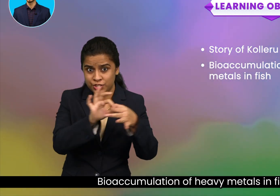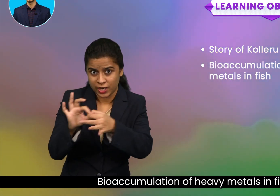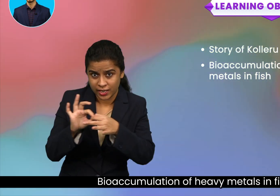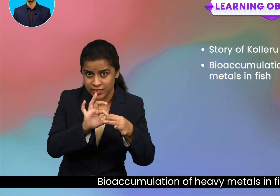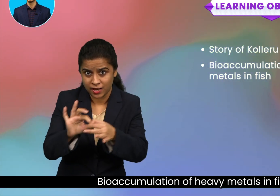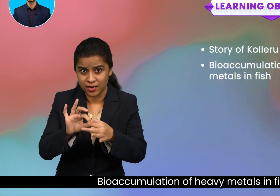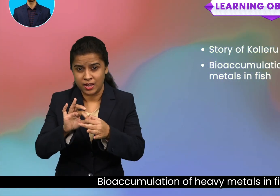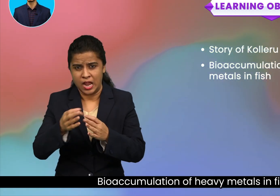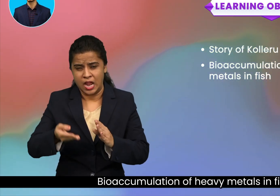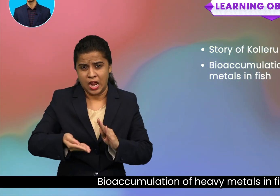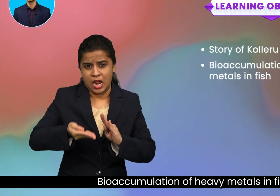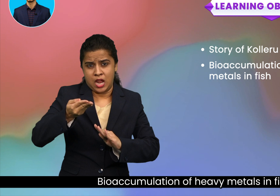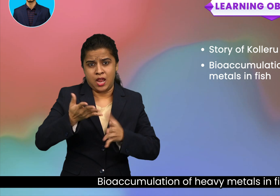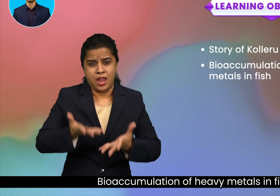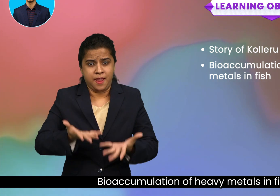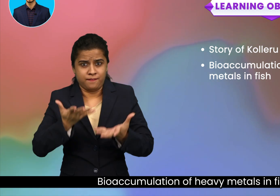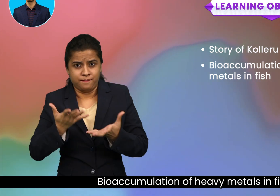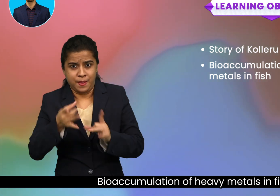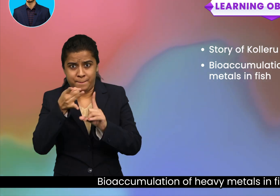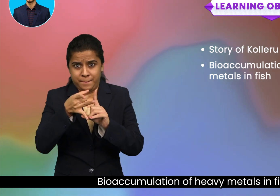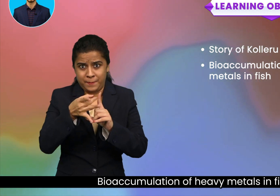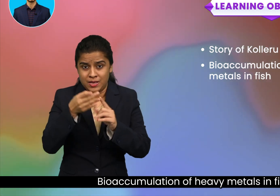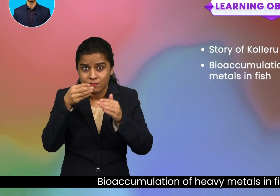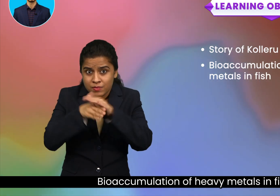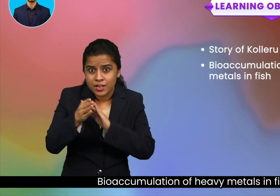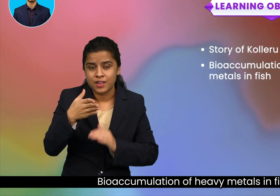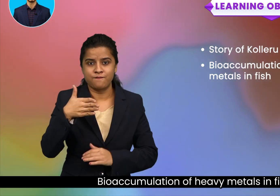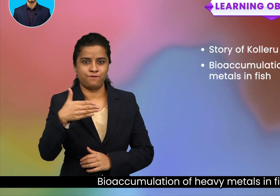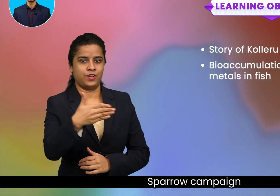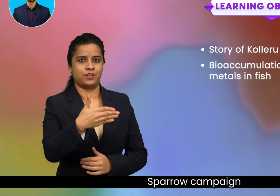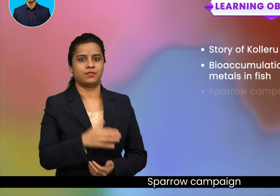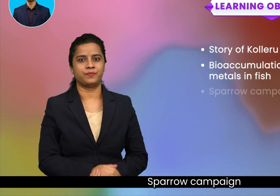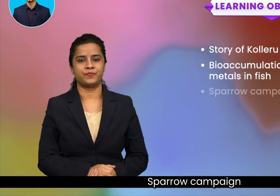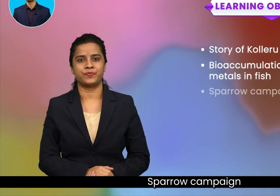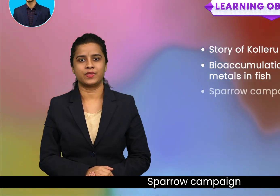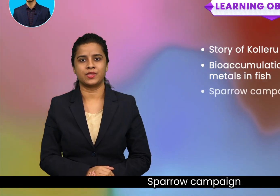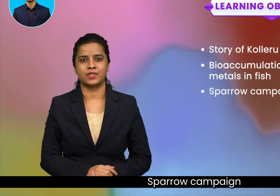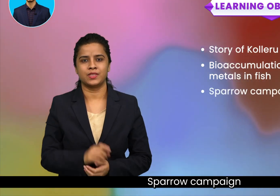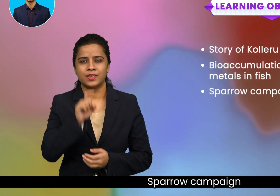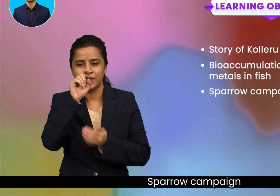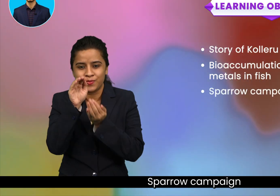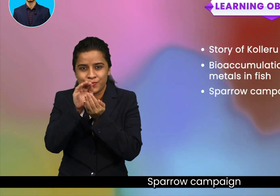food chain of heavy metals in fish, sparrow